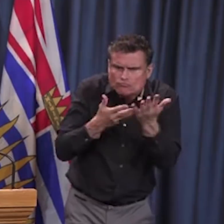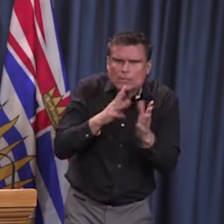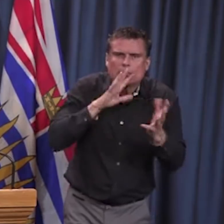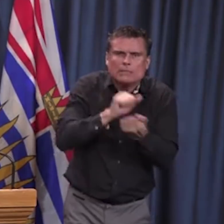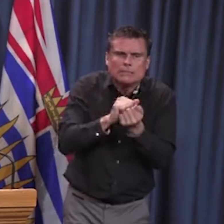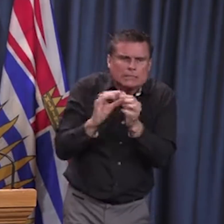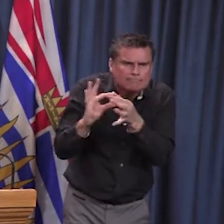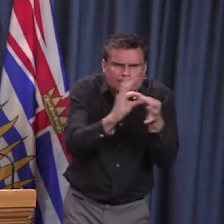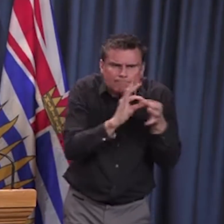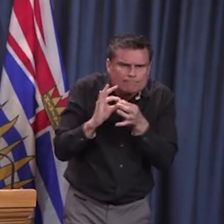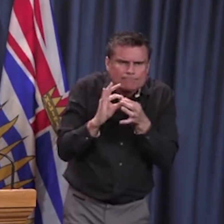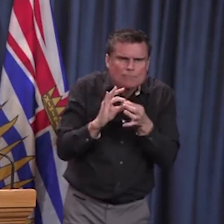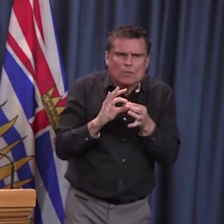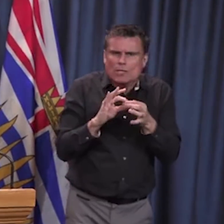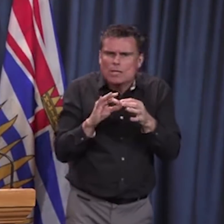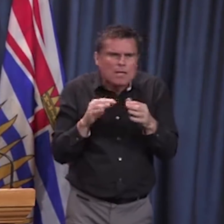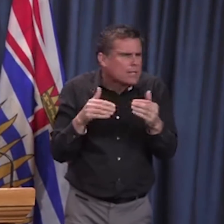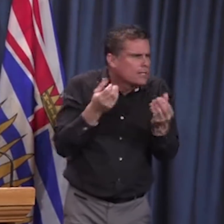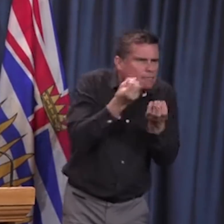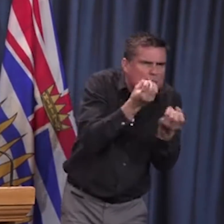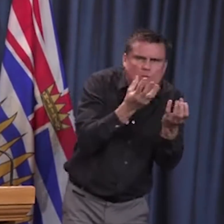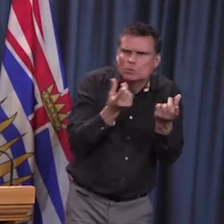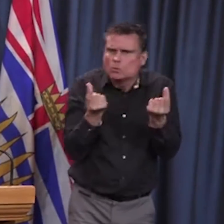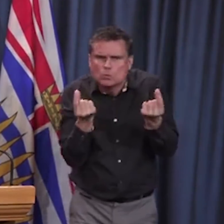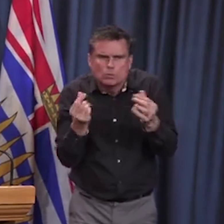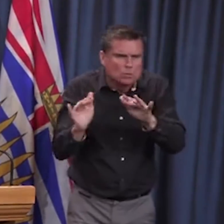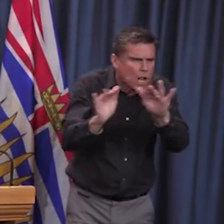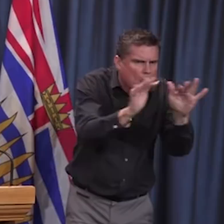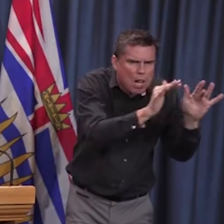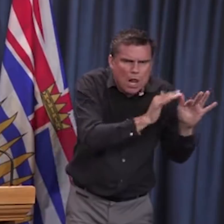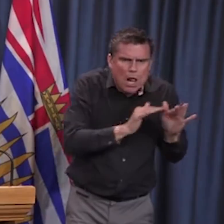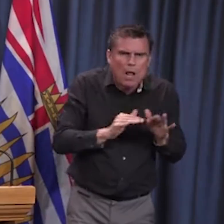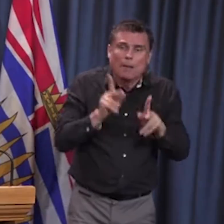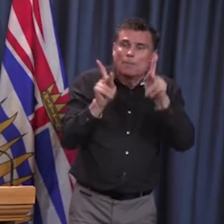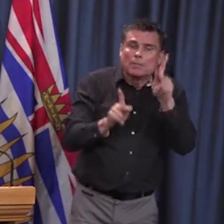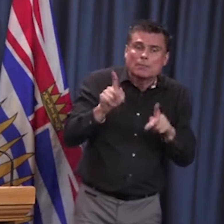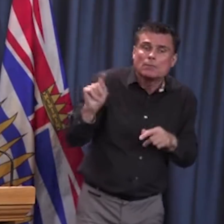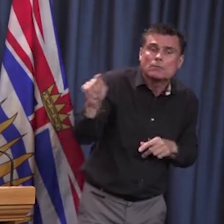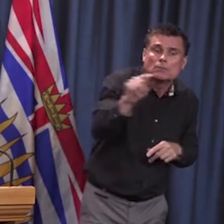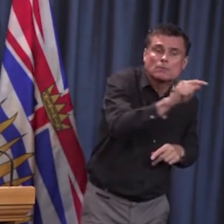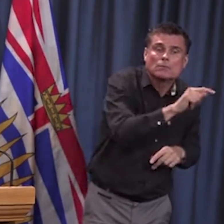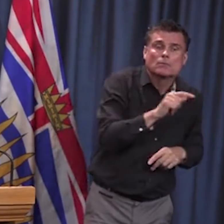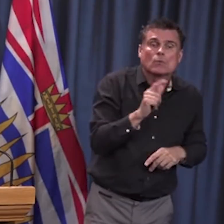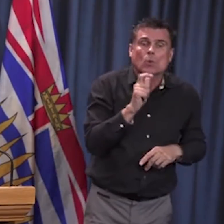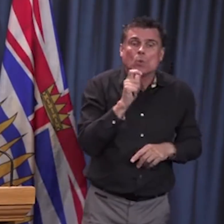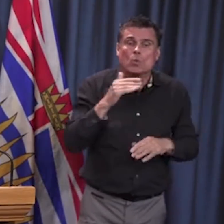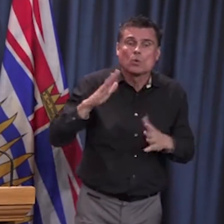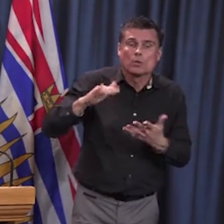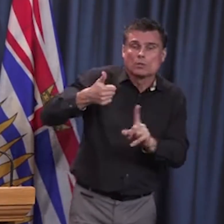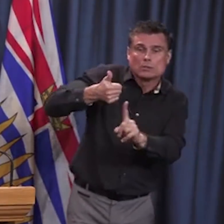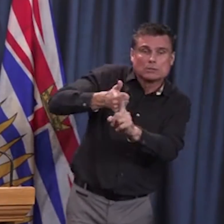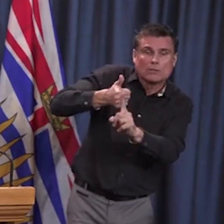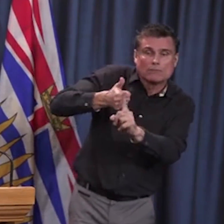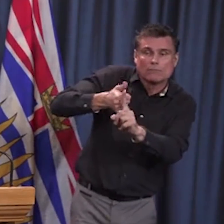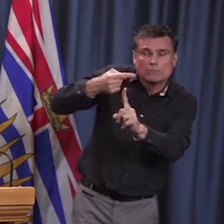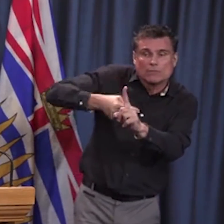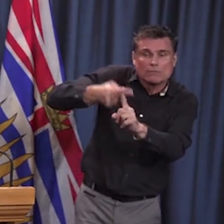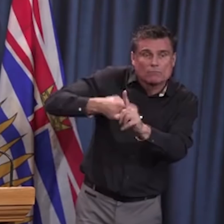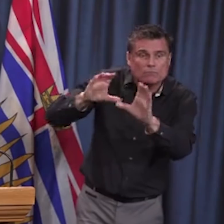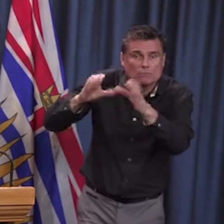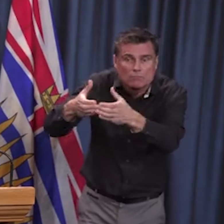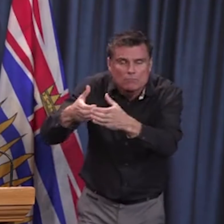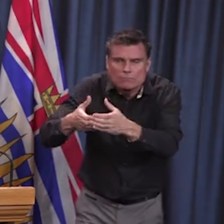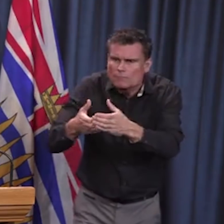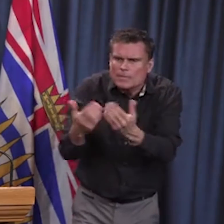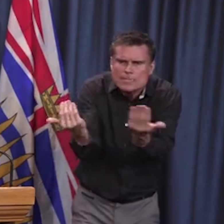Rolodex, his contacts on his phone to talk to tenants groups, to talk to landlord organizations. He's presented that material to Minister